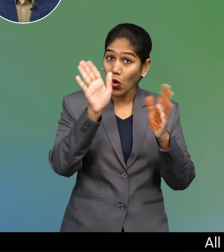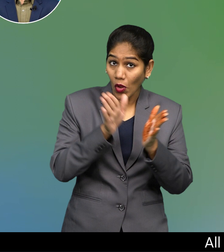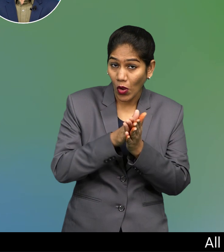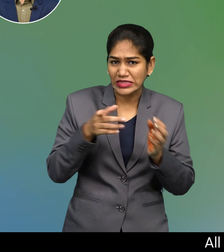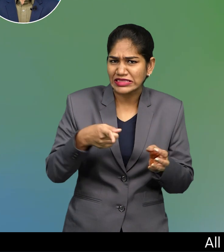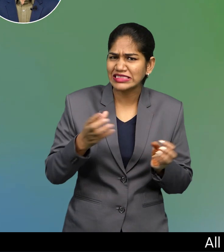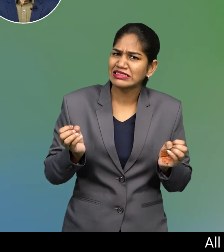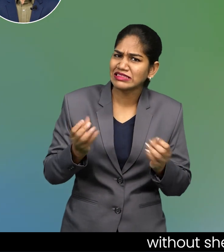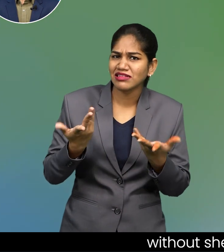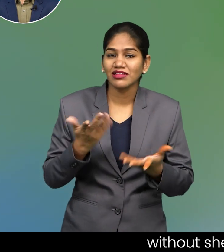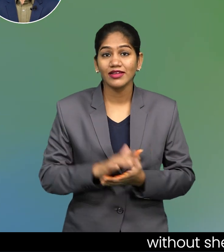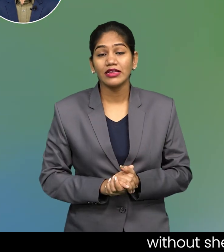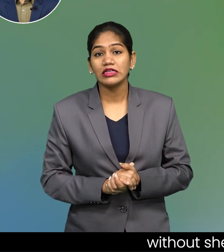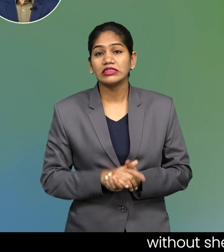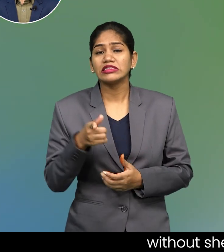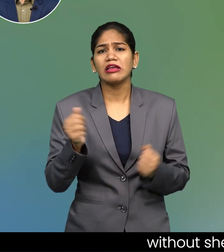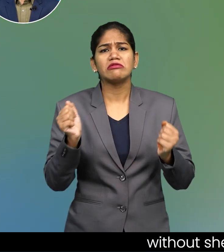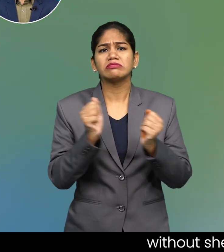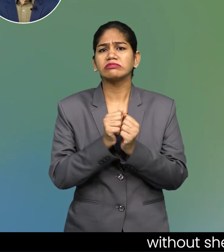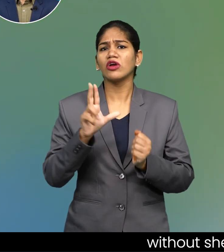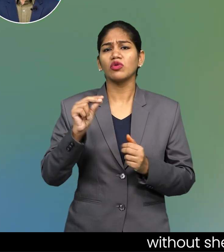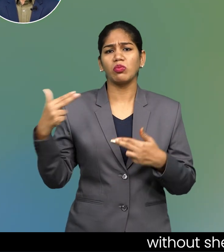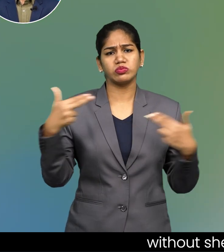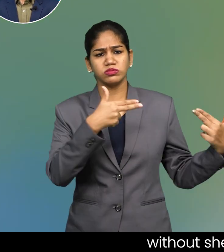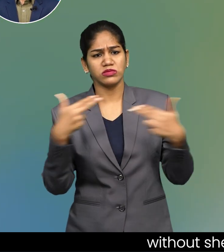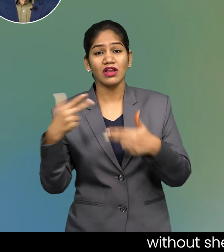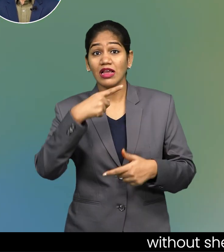All this took place without shedding a drop of blood